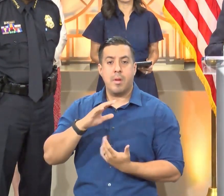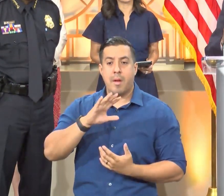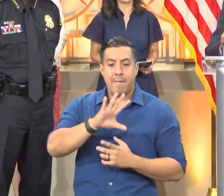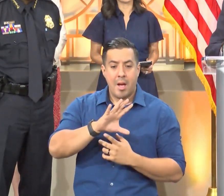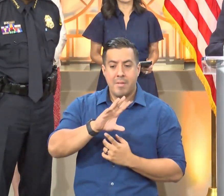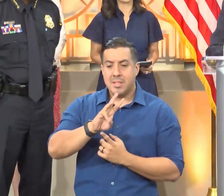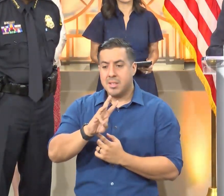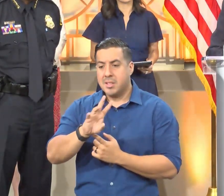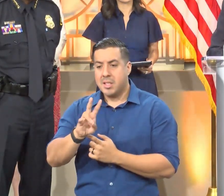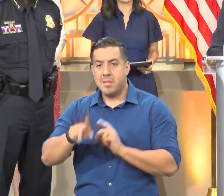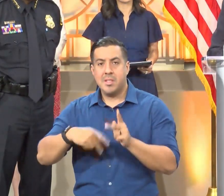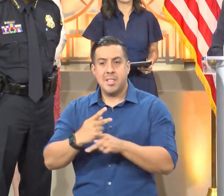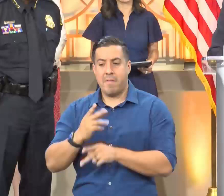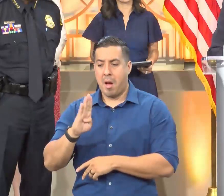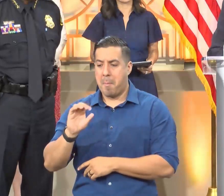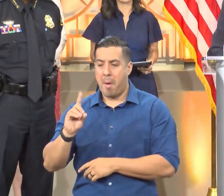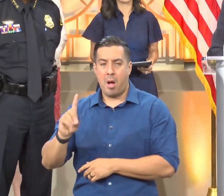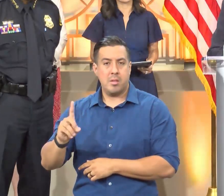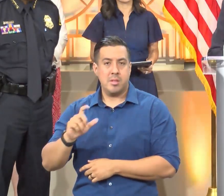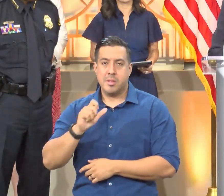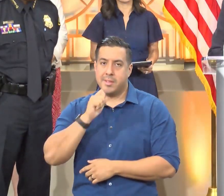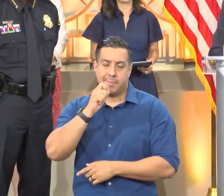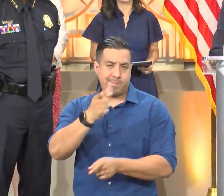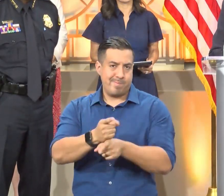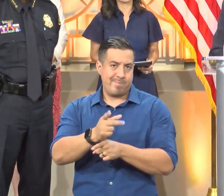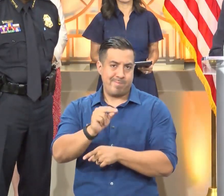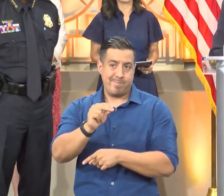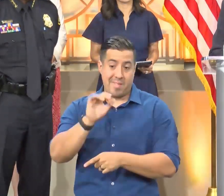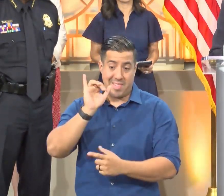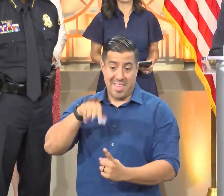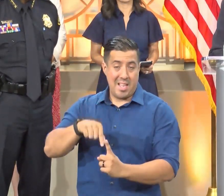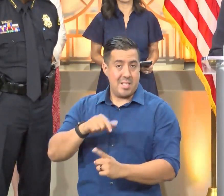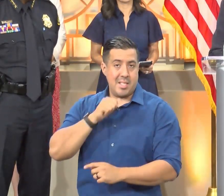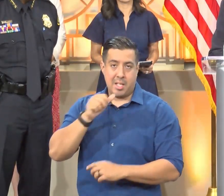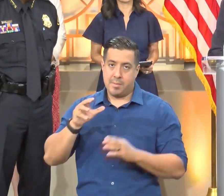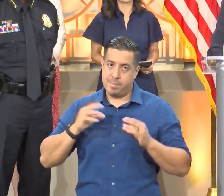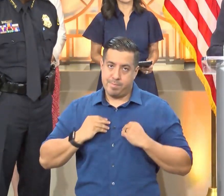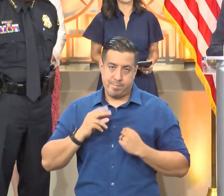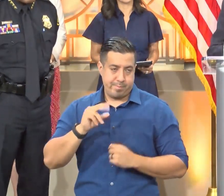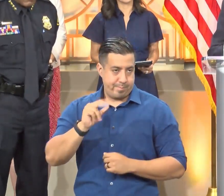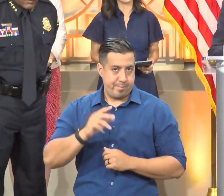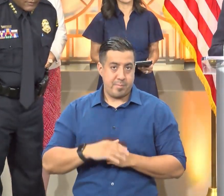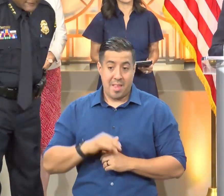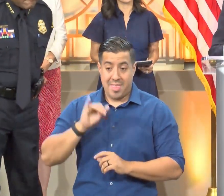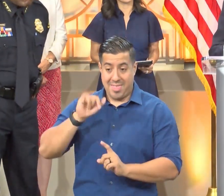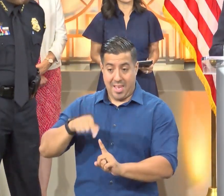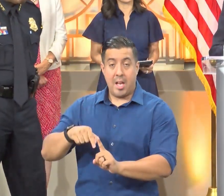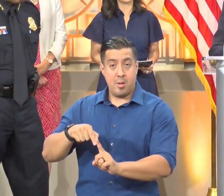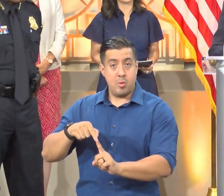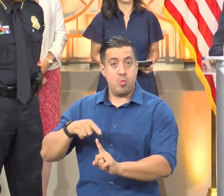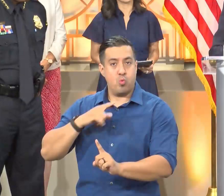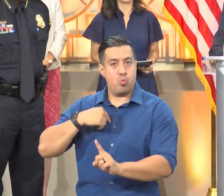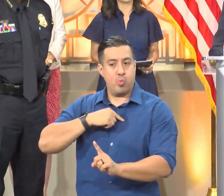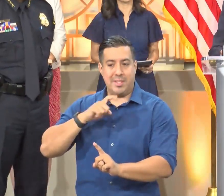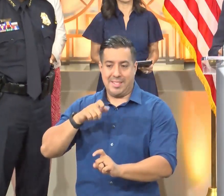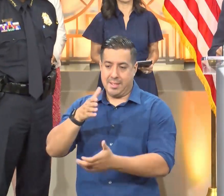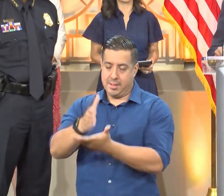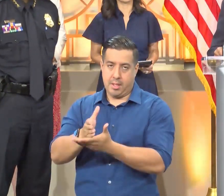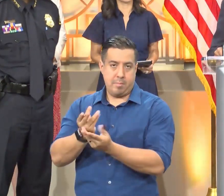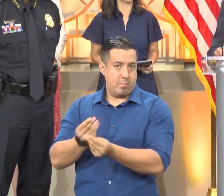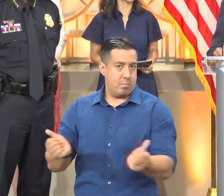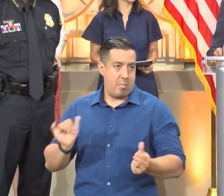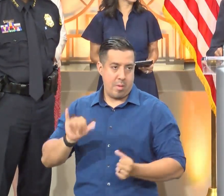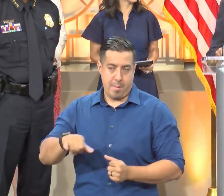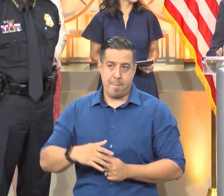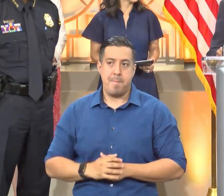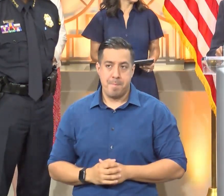7 felony bonds. And so let me just say that that too needs to come to an end. That needs to